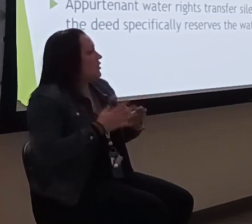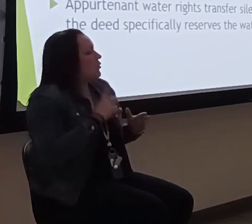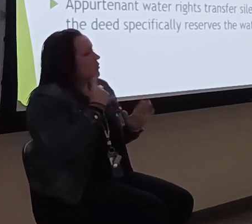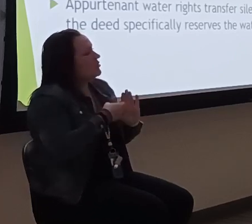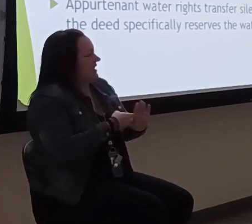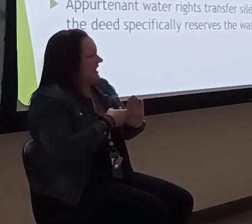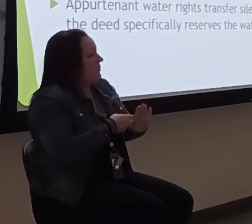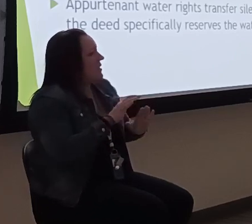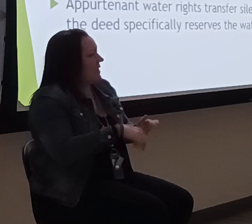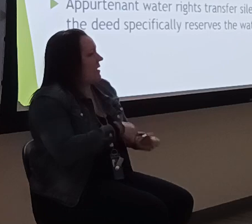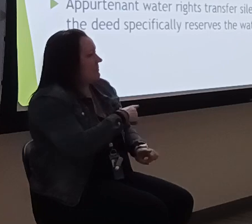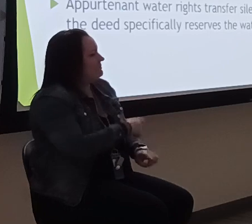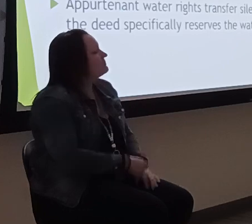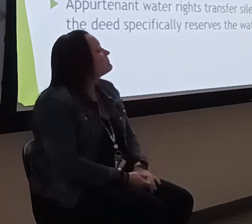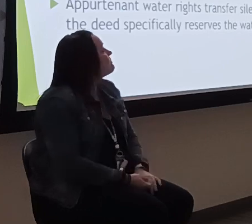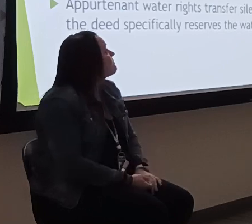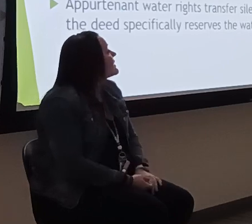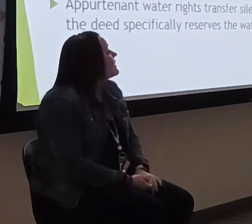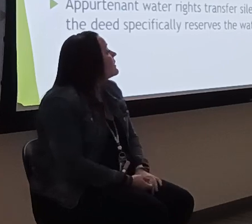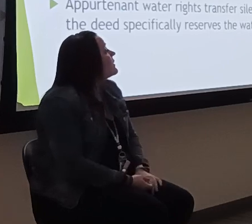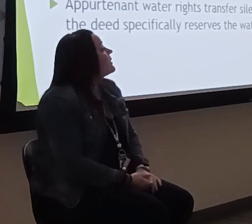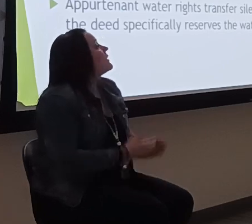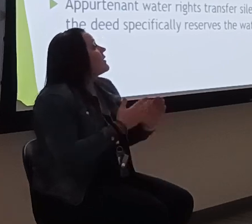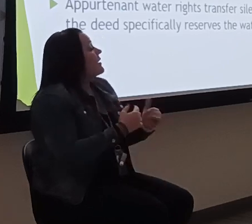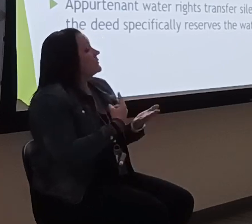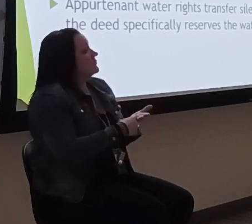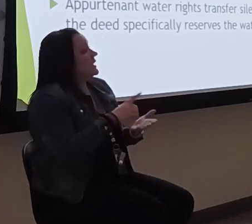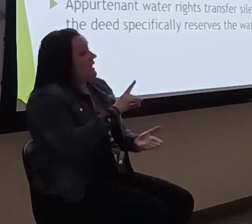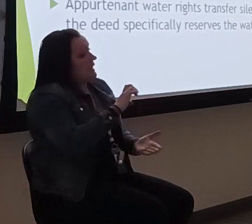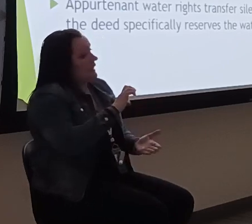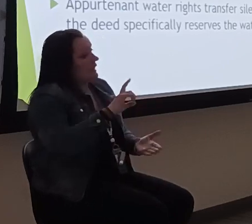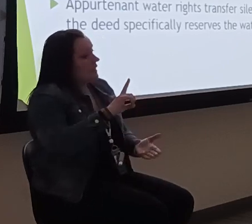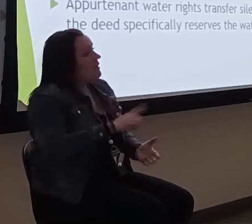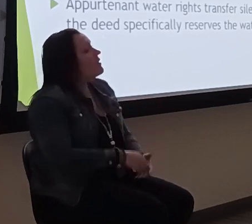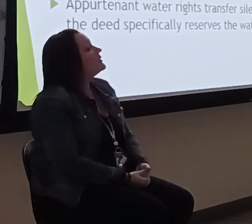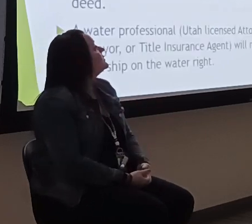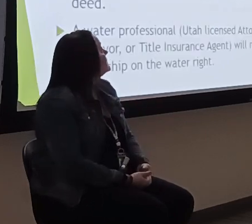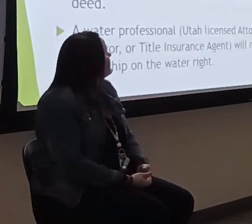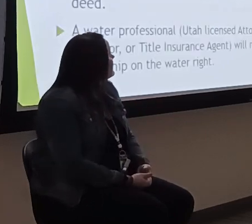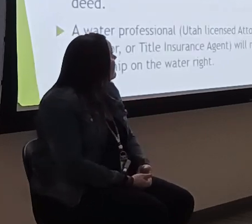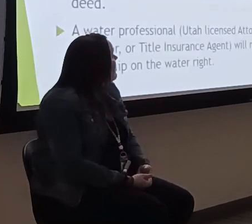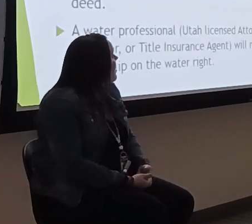that. So we've talked about deeds.